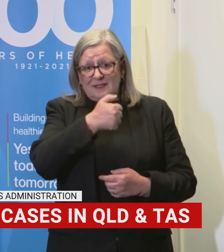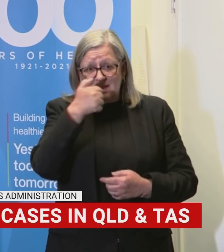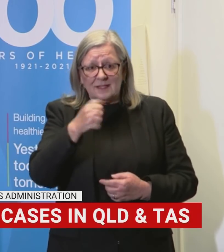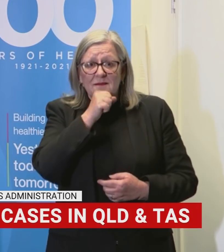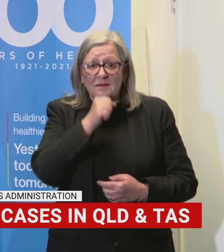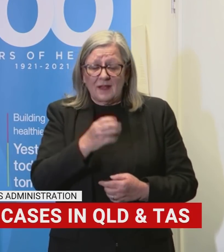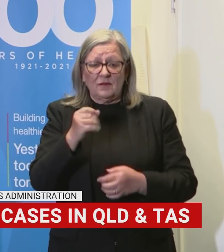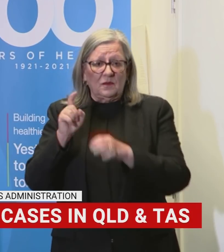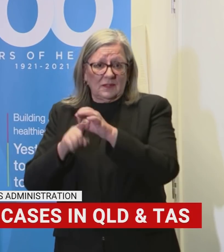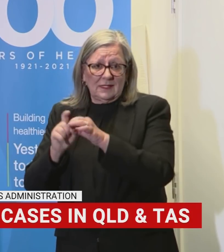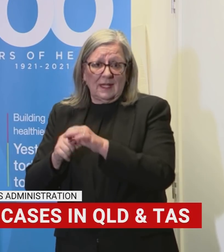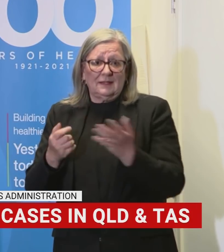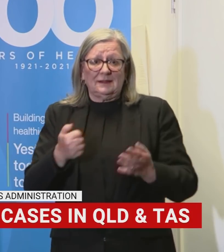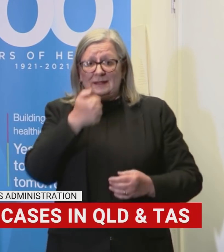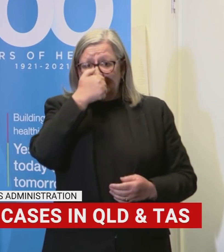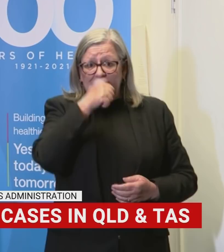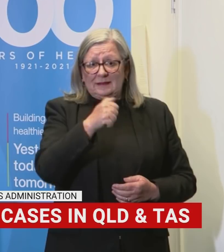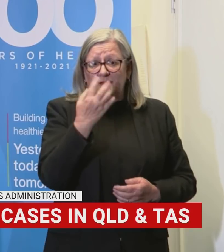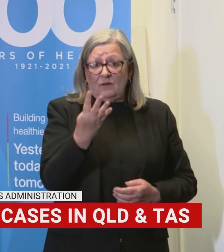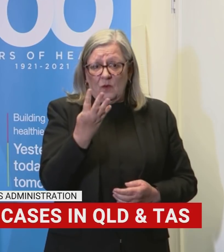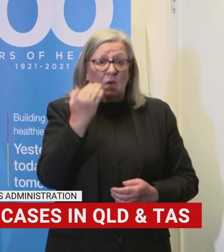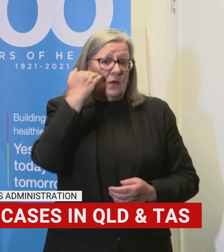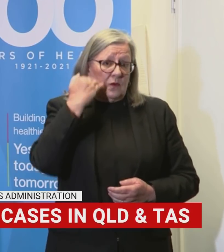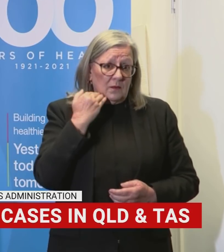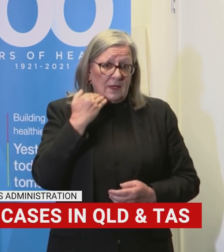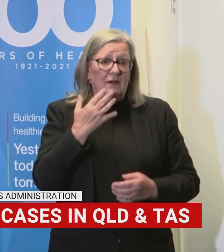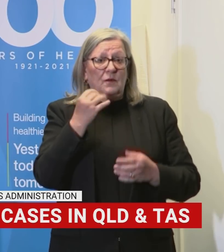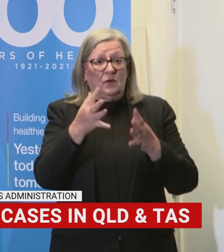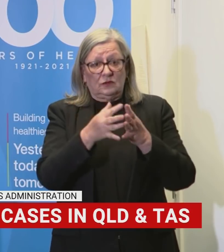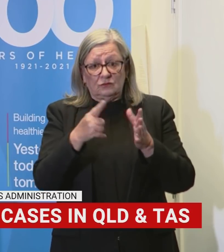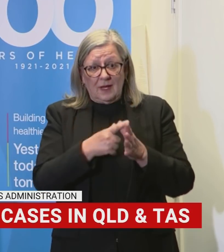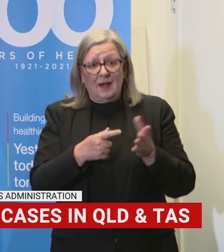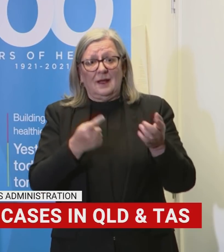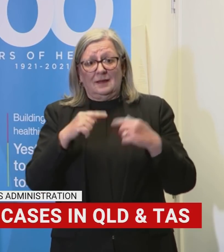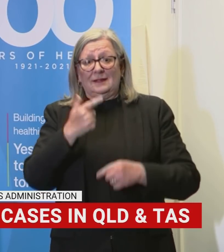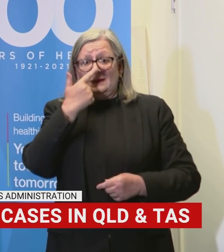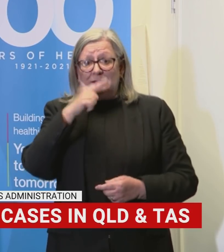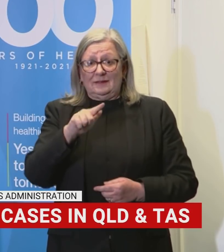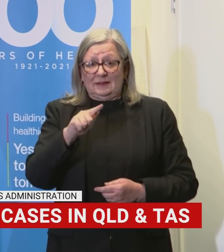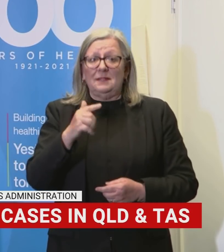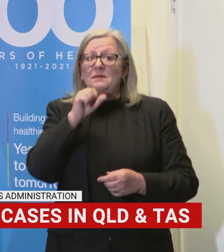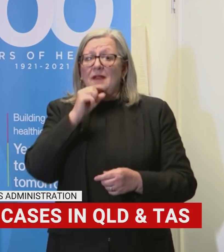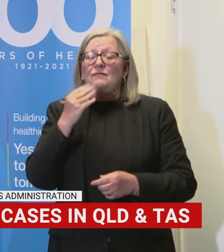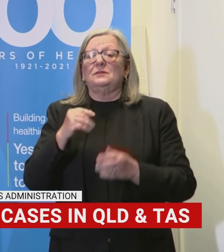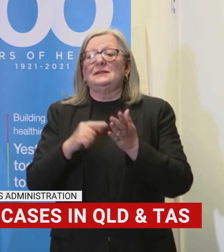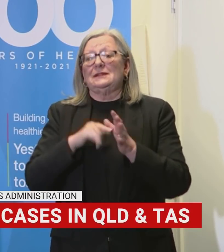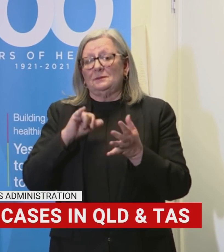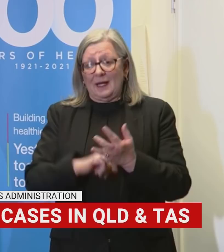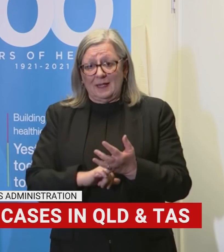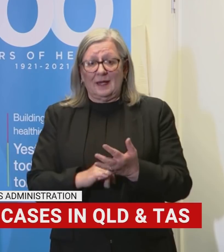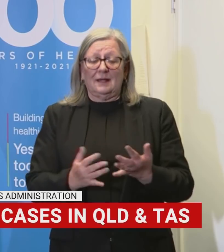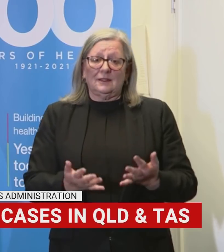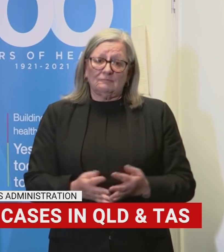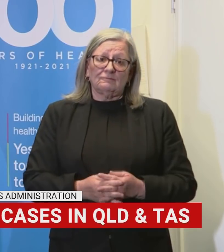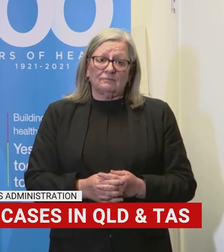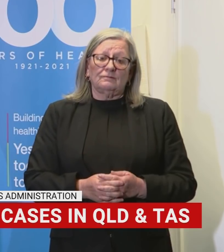a 64-year-old woman from WA, and a 70-year-old man in Tasmania. And you'll notice that all